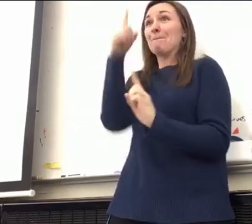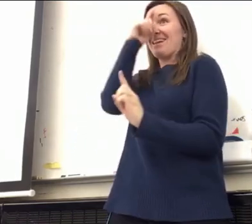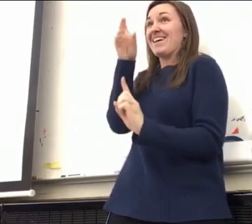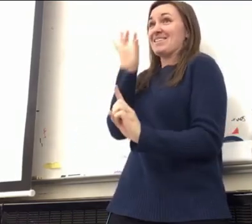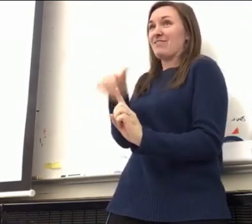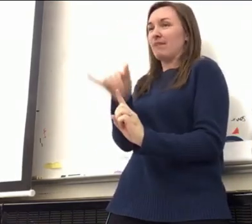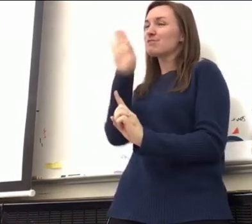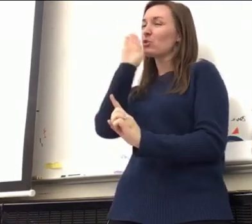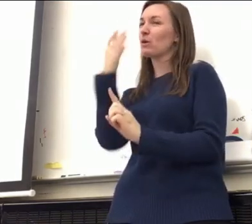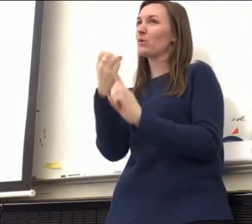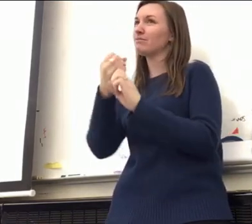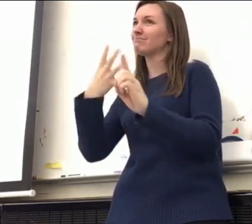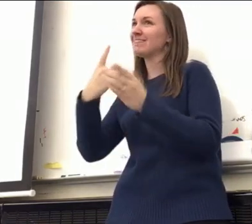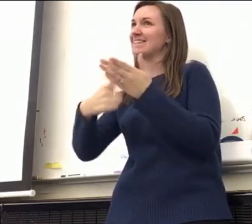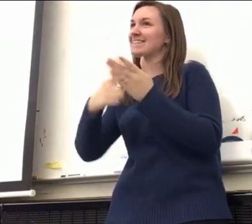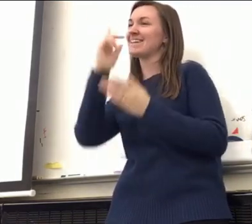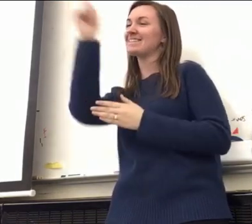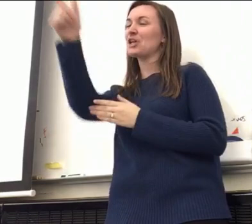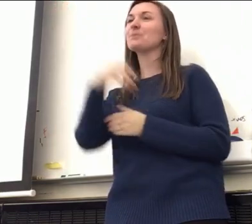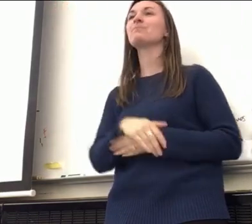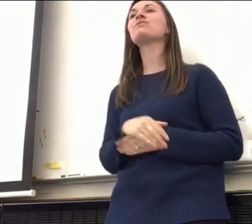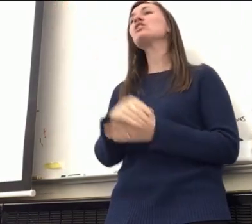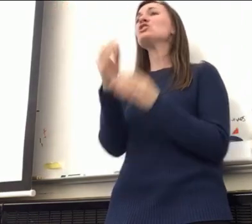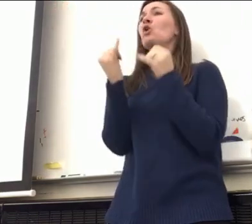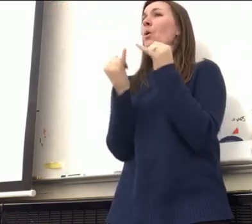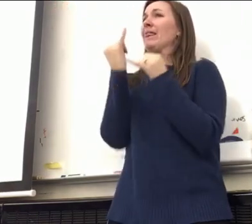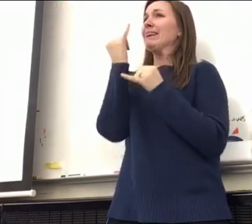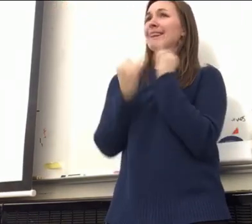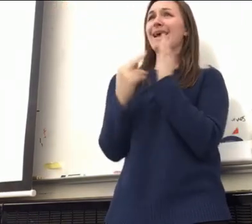All right, so at this point, we're on our final notes for the day.